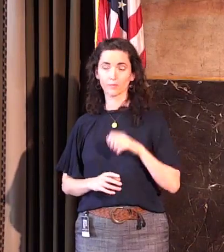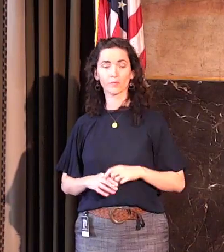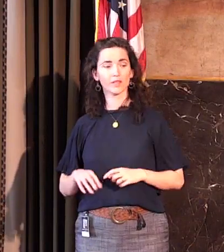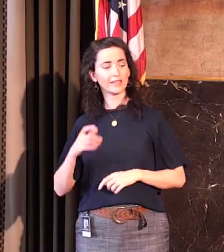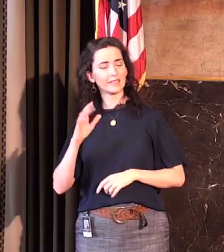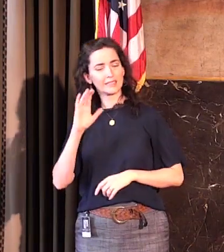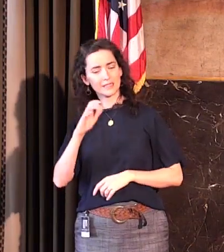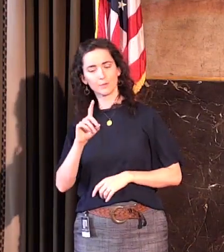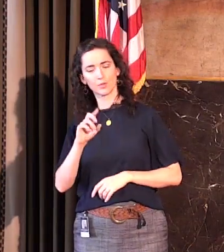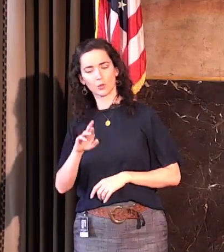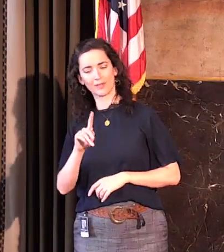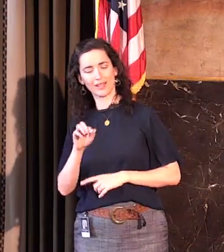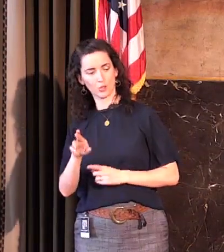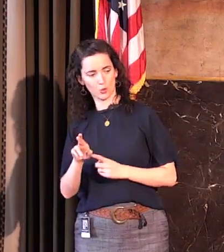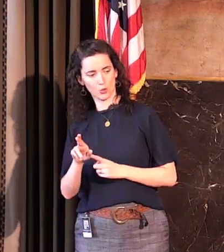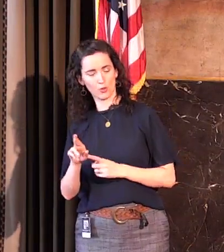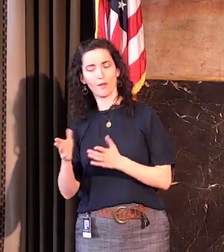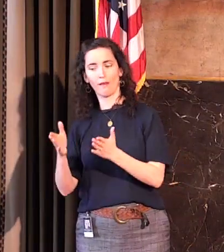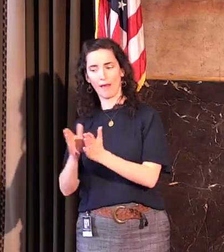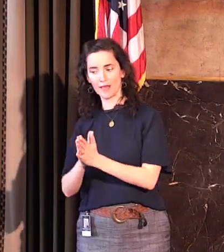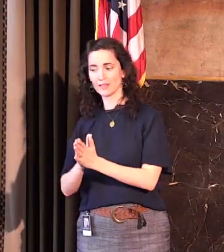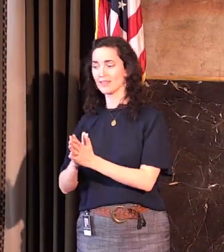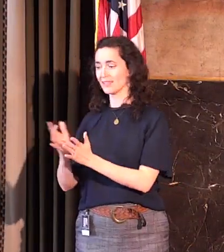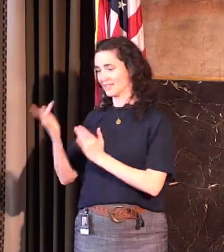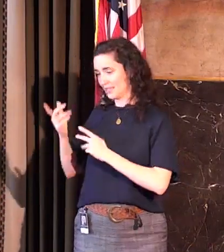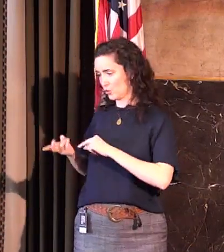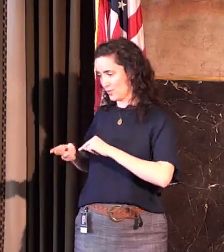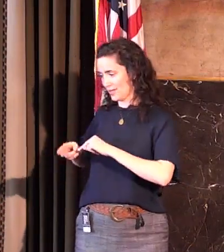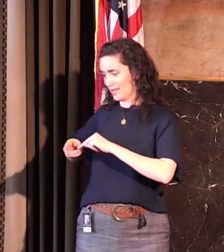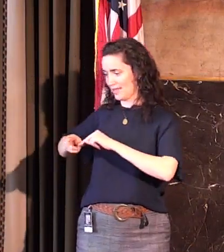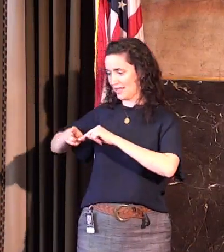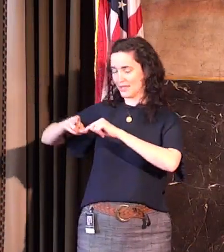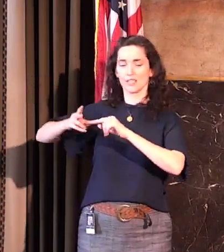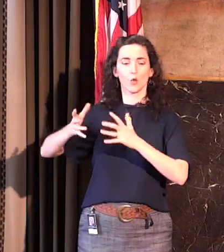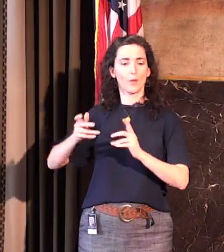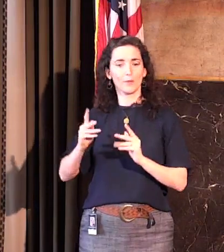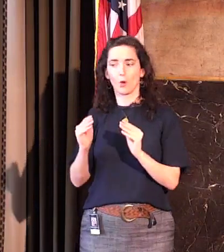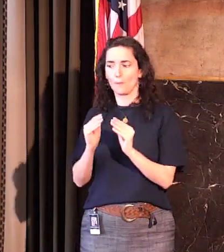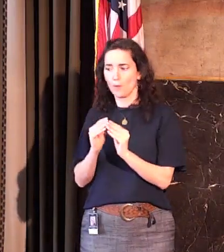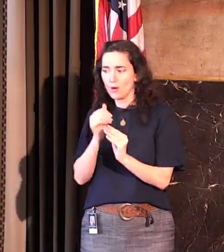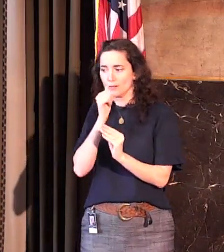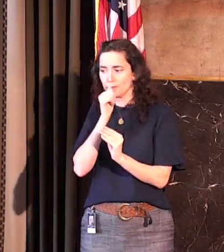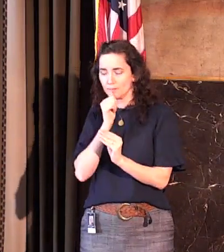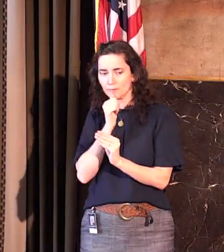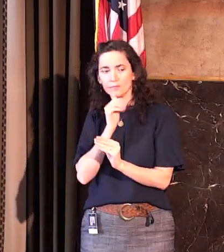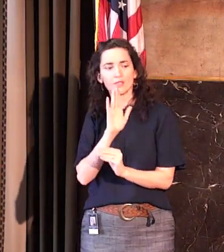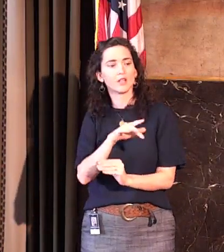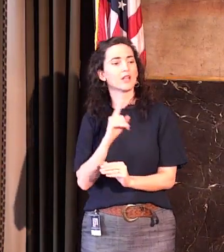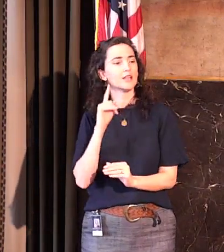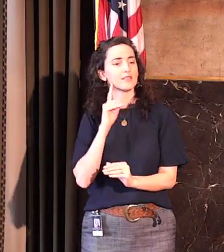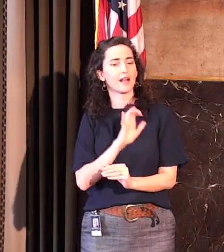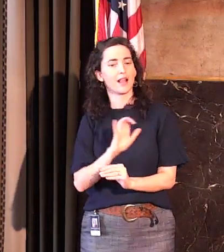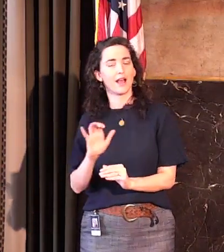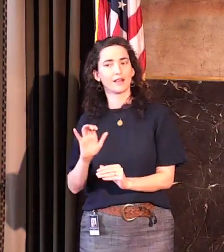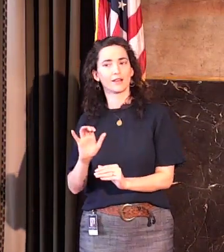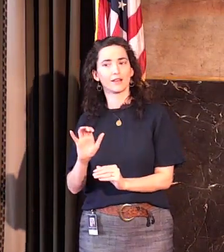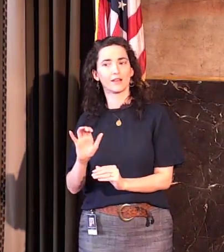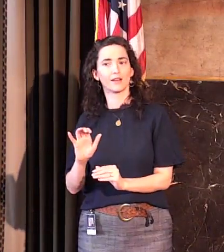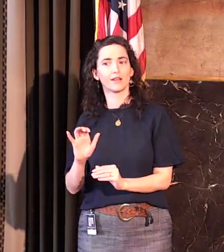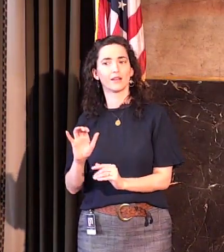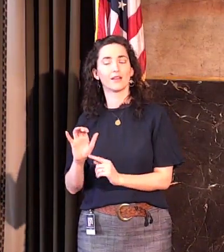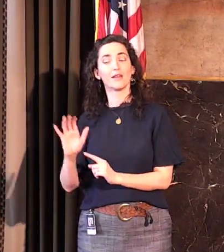weeks while this thing is peaking and until we get through the peak. It sounds an awful lot like 2 weeks